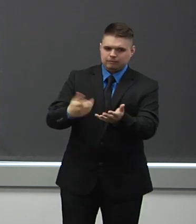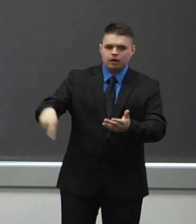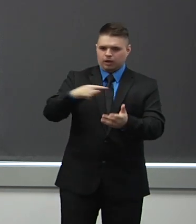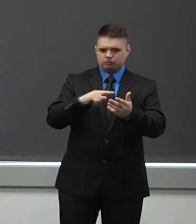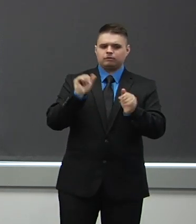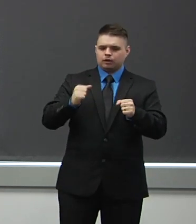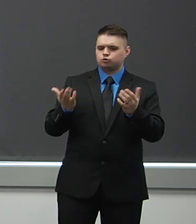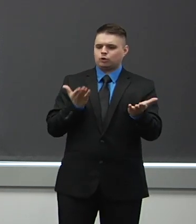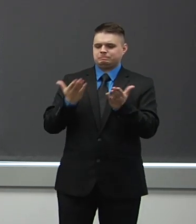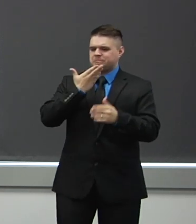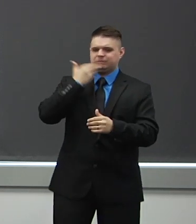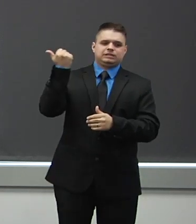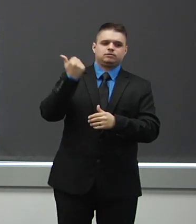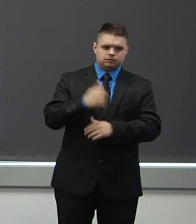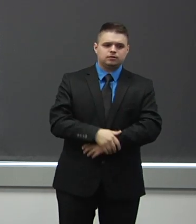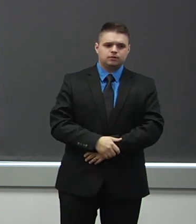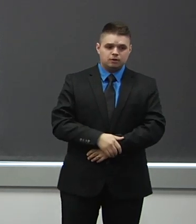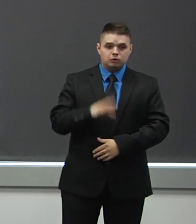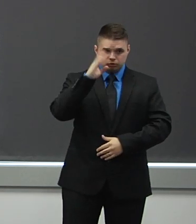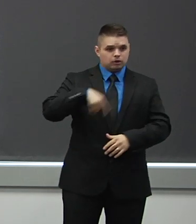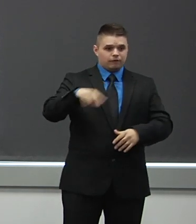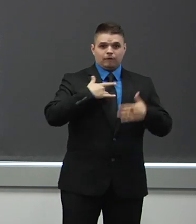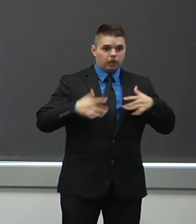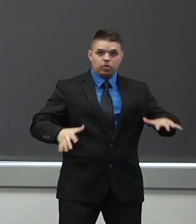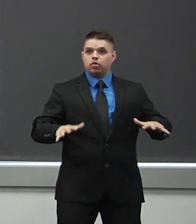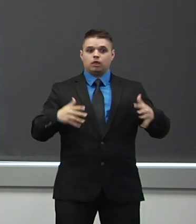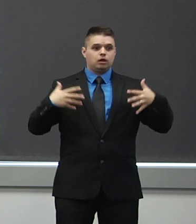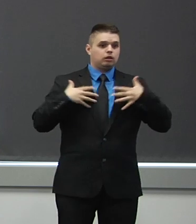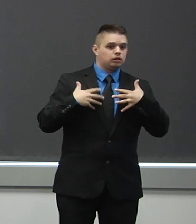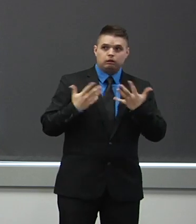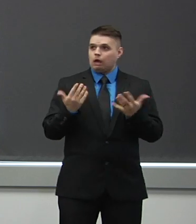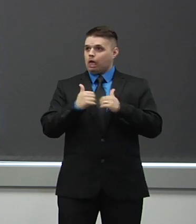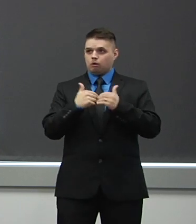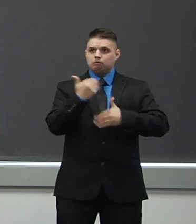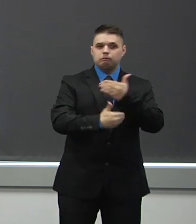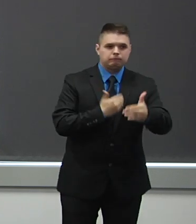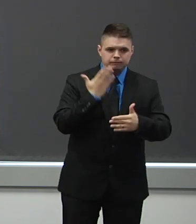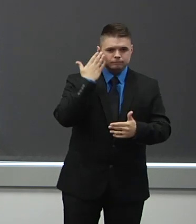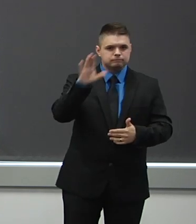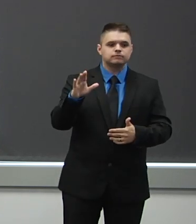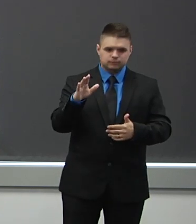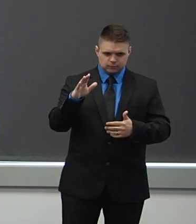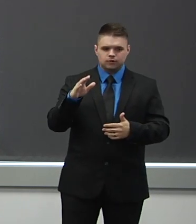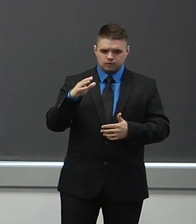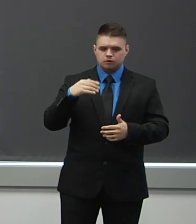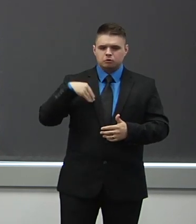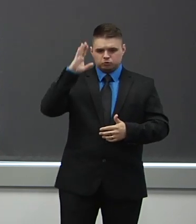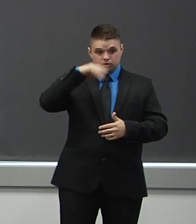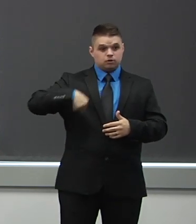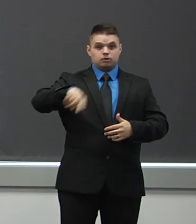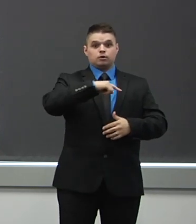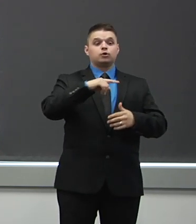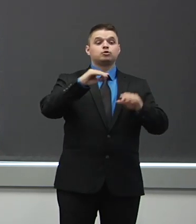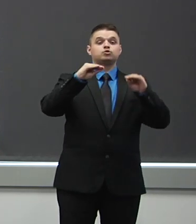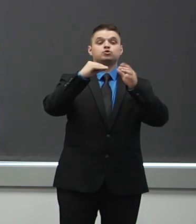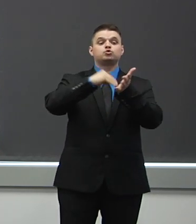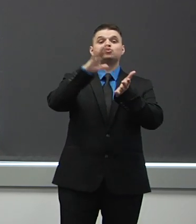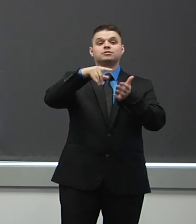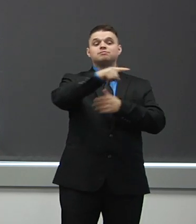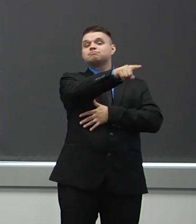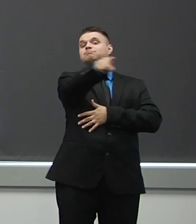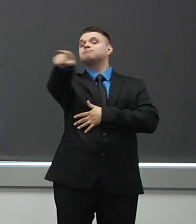is a lot of anxiety over how we will move forward. I know our students are extremely disappointed they are